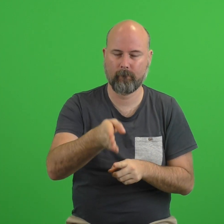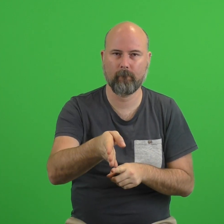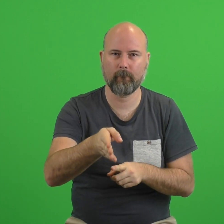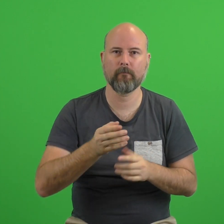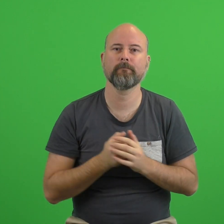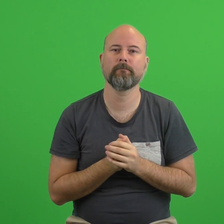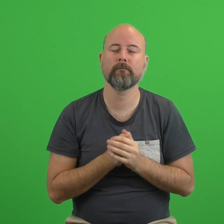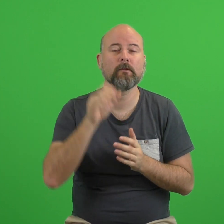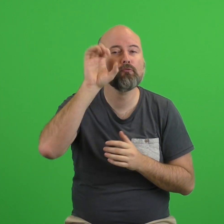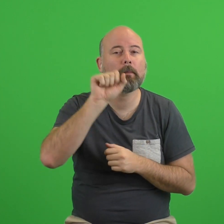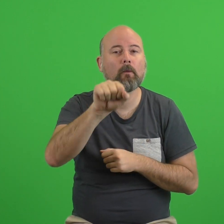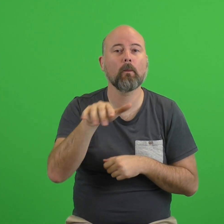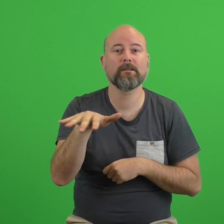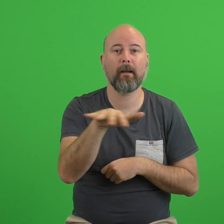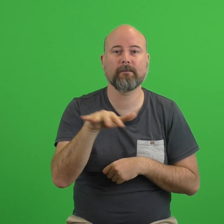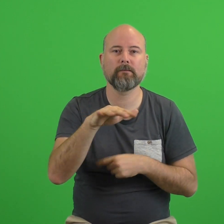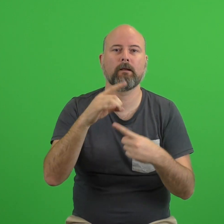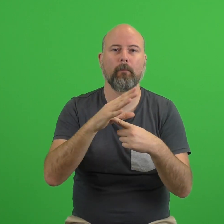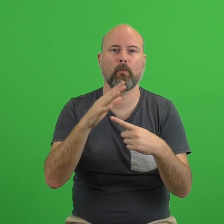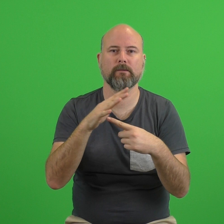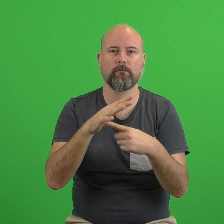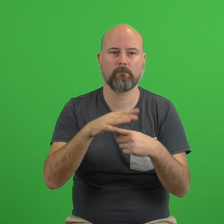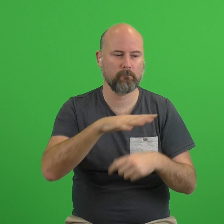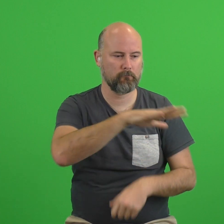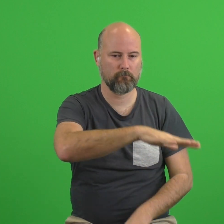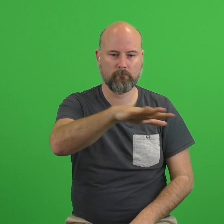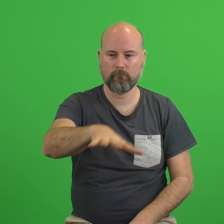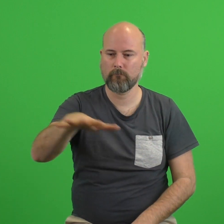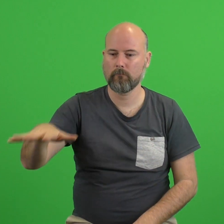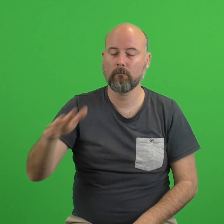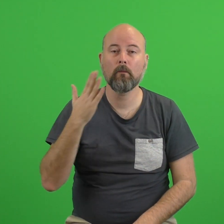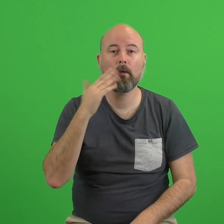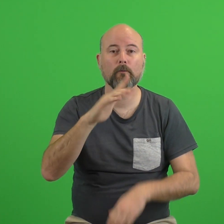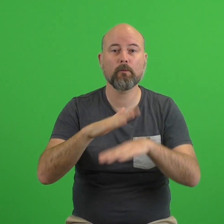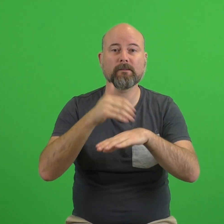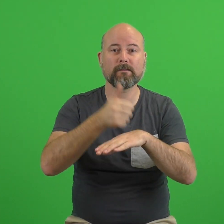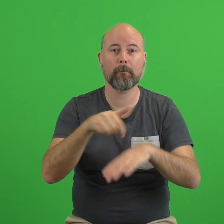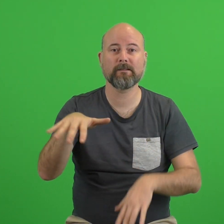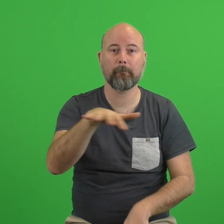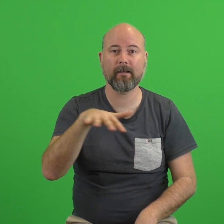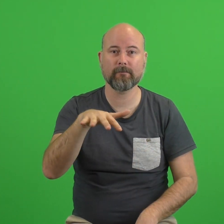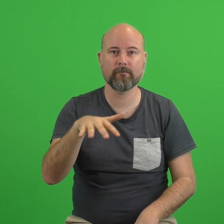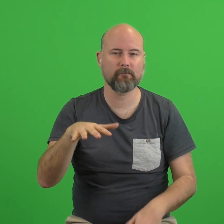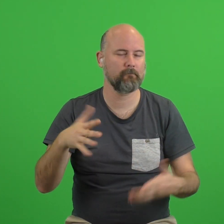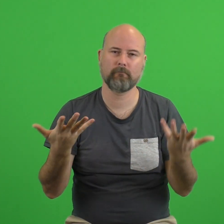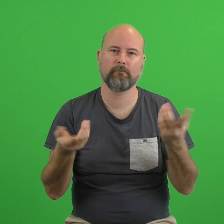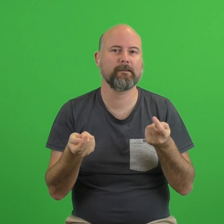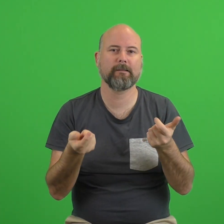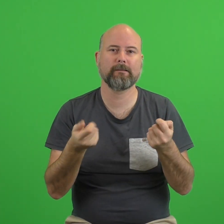what I'm giving you, how I'm giving it, where I'm giving it. Remember, it's important to use space in order to make your language visual. Once you've set